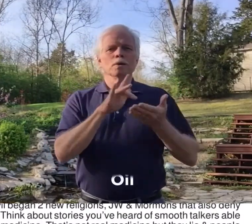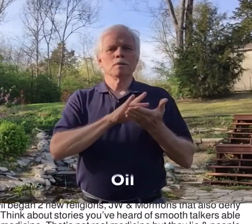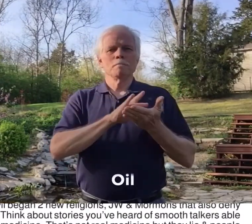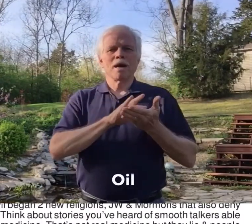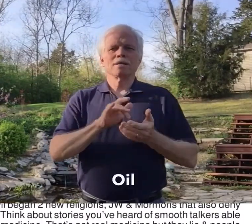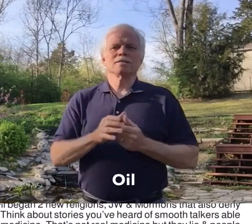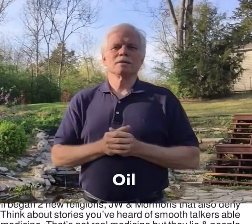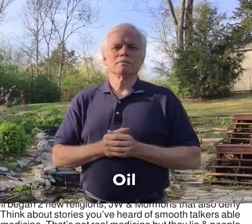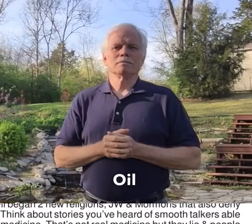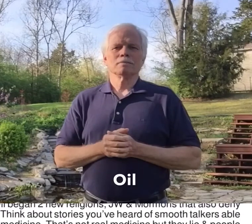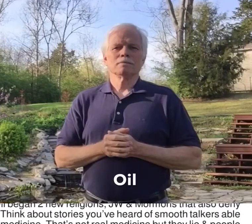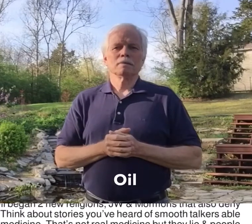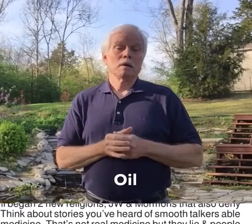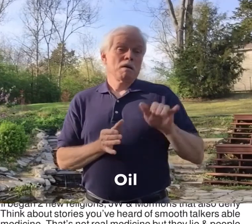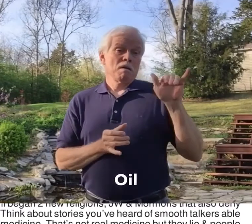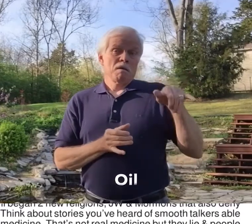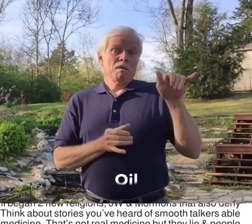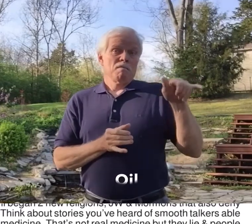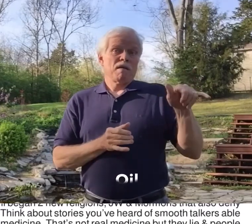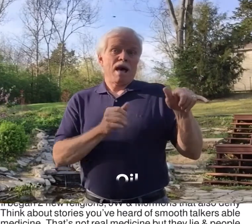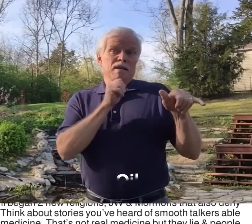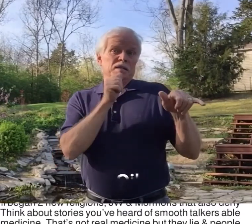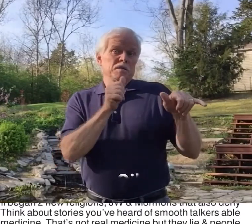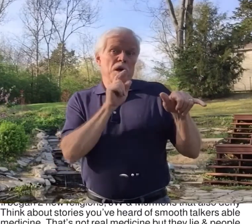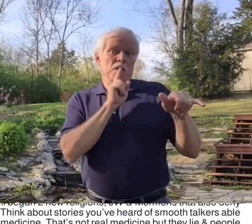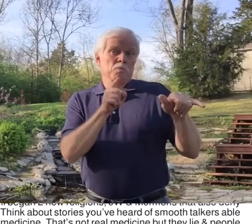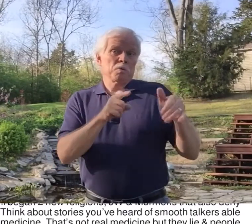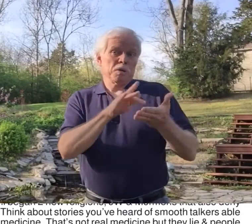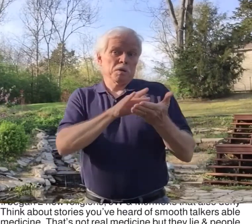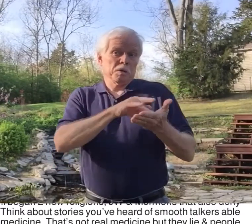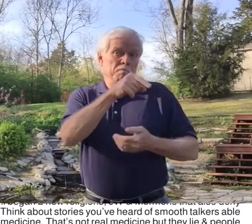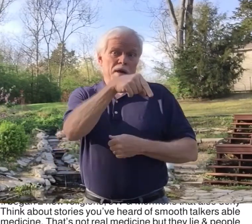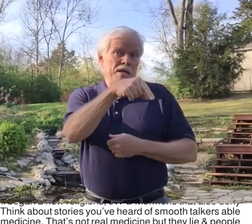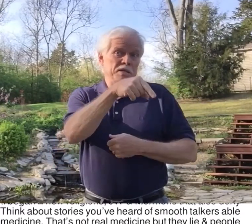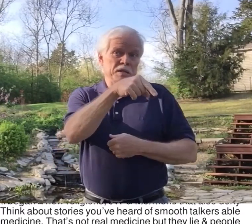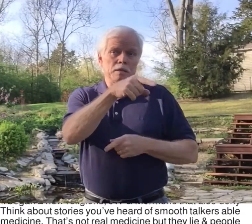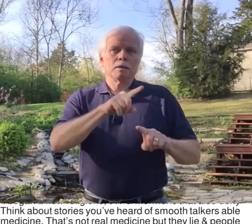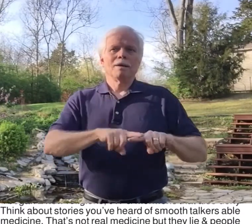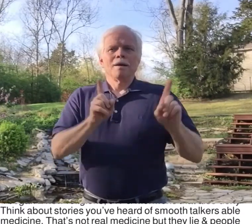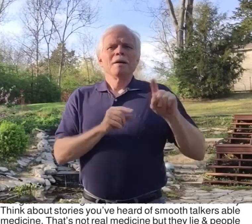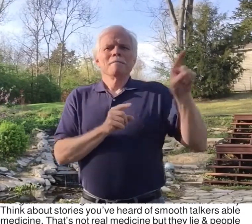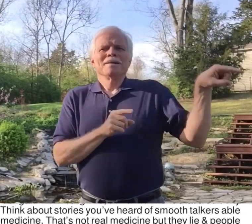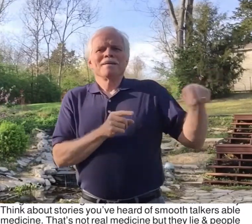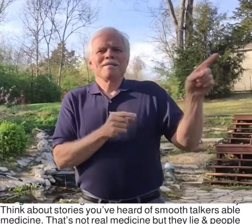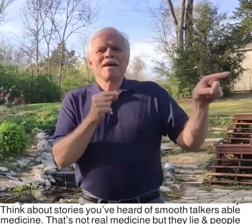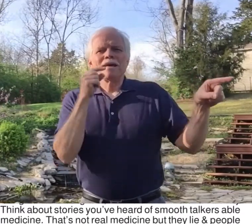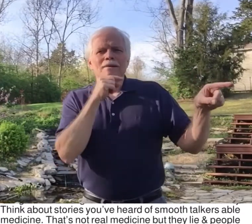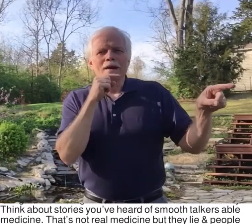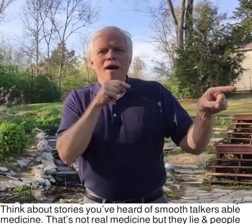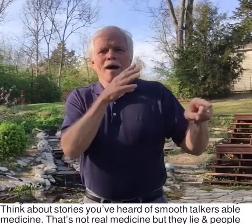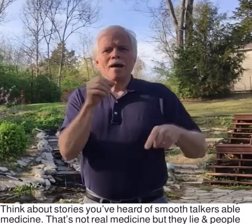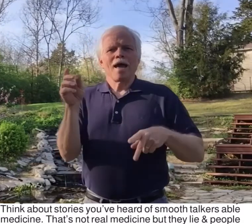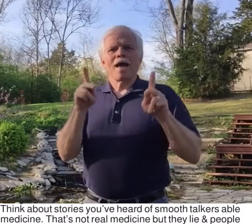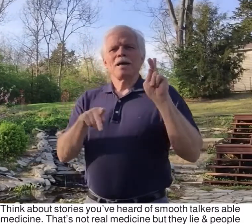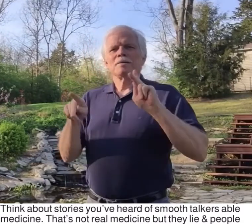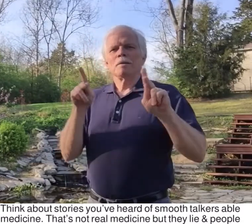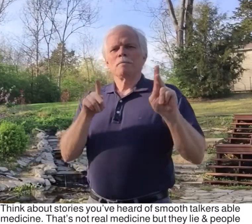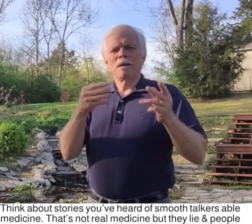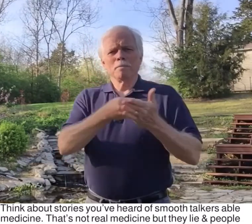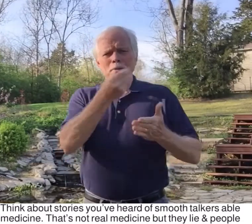medicine. That is not real medicine, but they lie and people